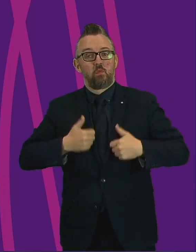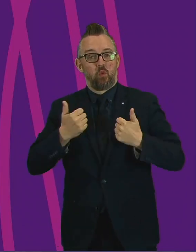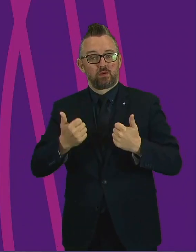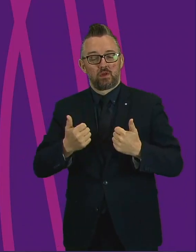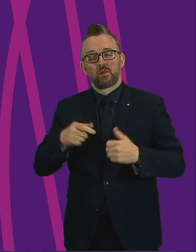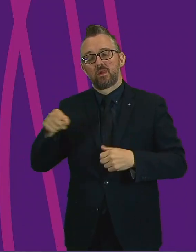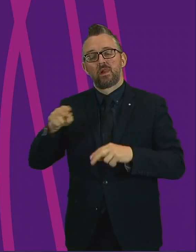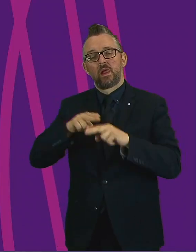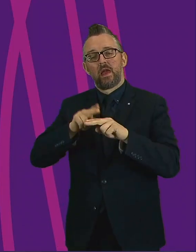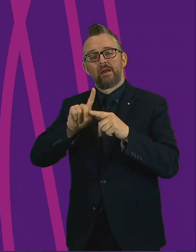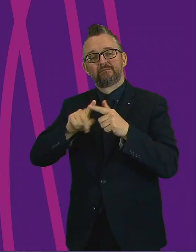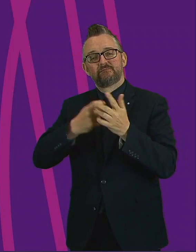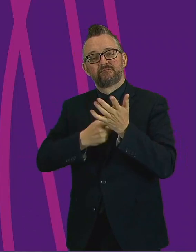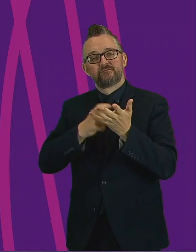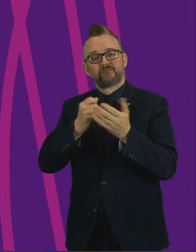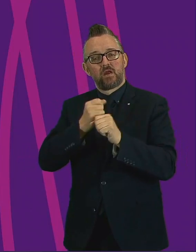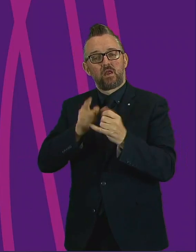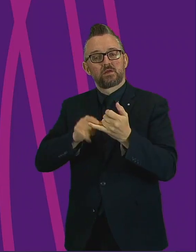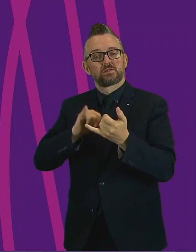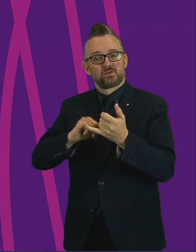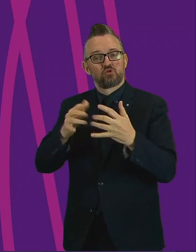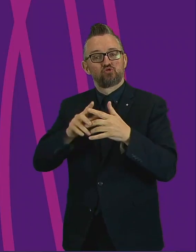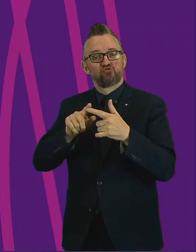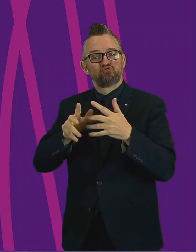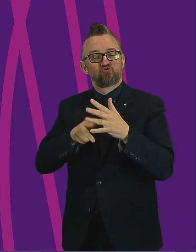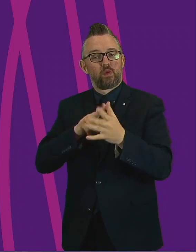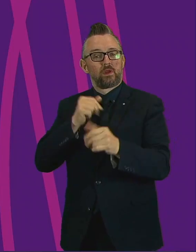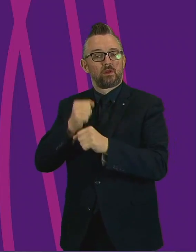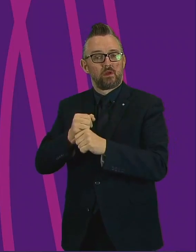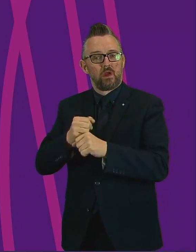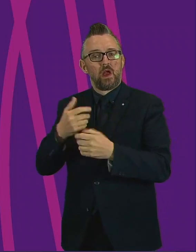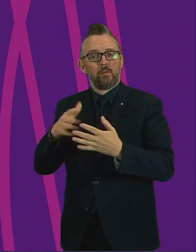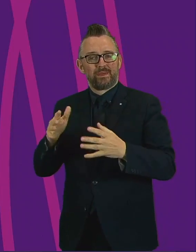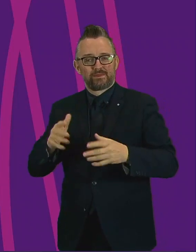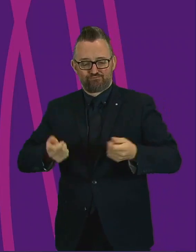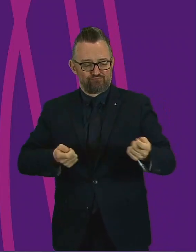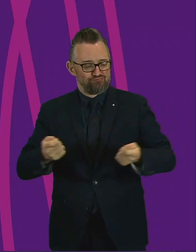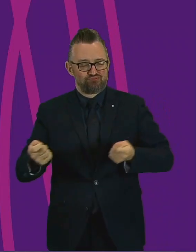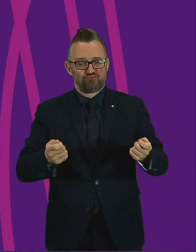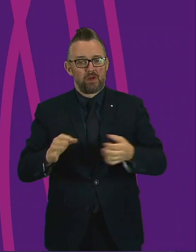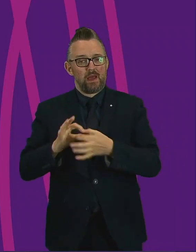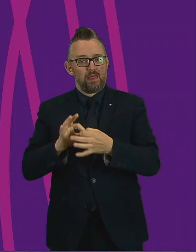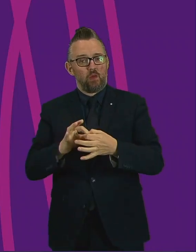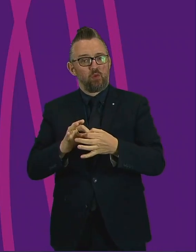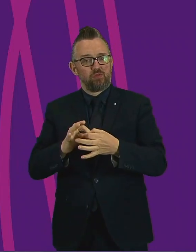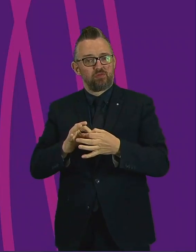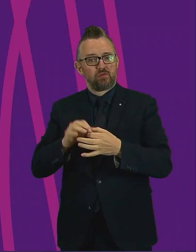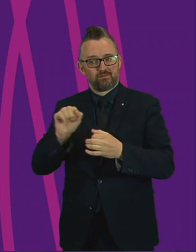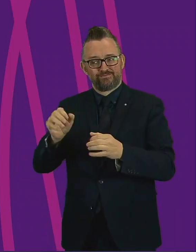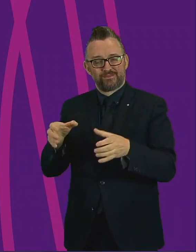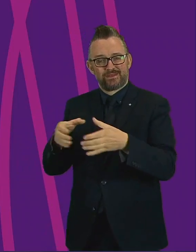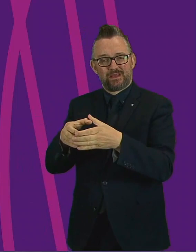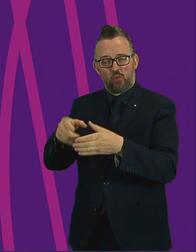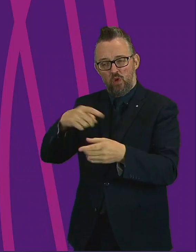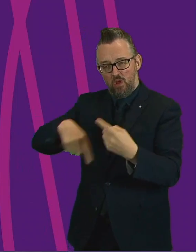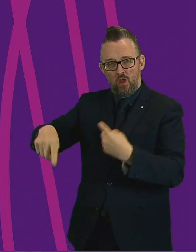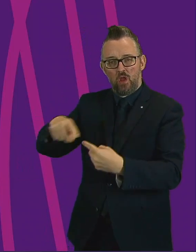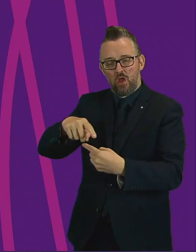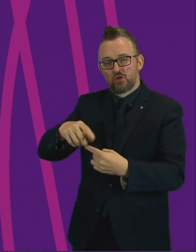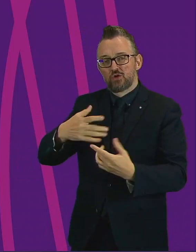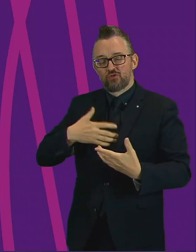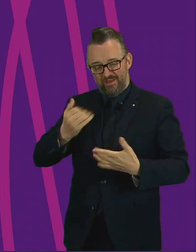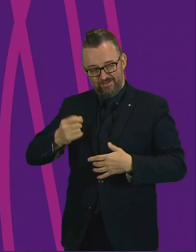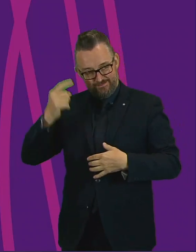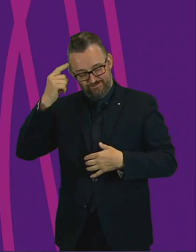a discussion particularly on the tourism sector. Obviously there are different issues involved in that, but these issues are very much at the forefront of our minds and